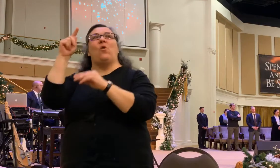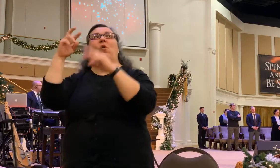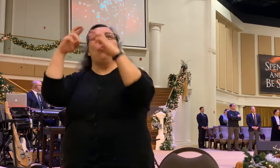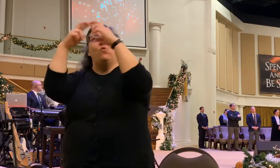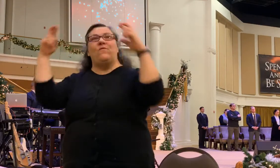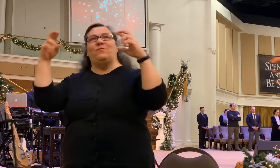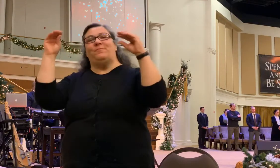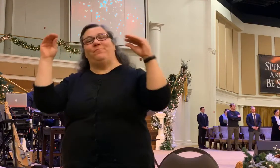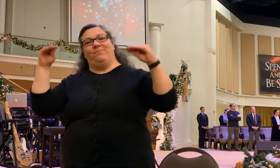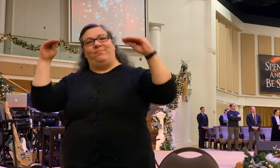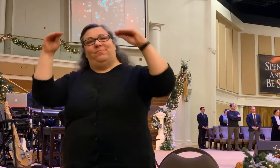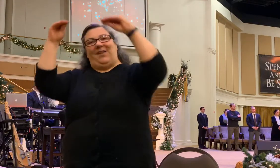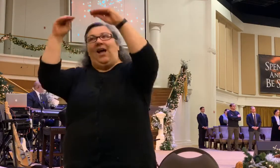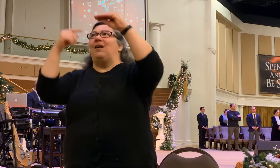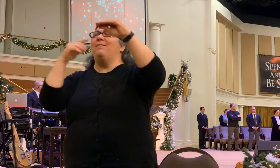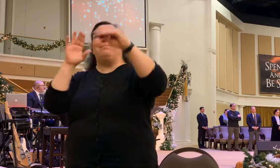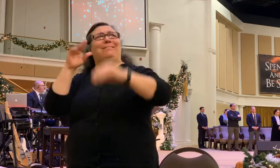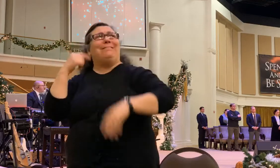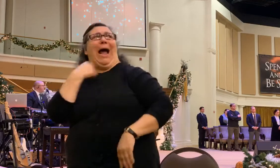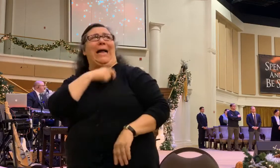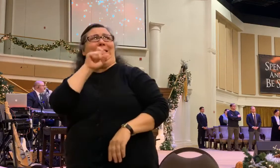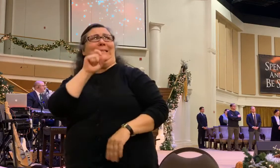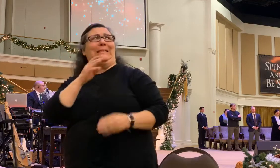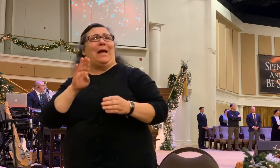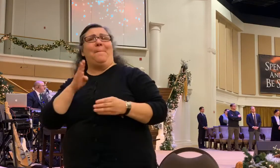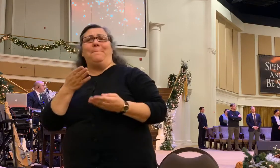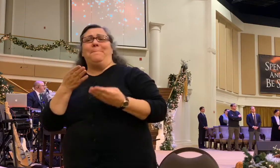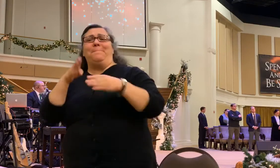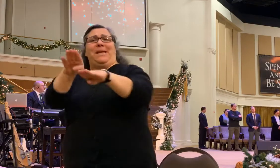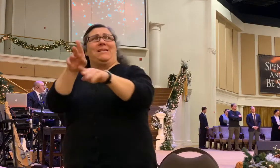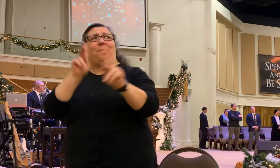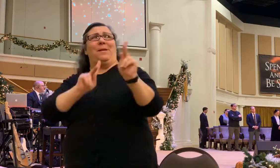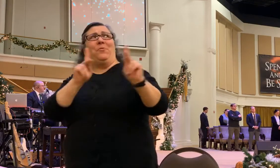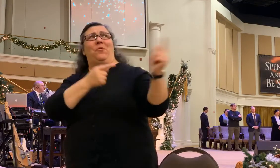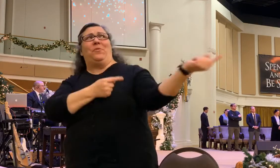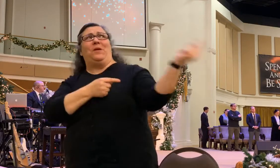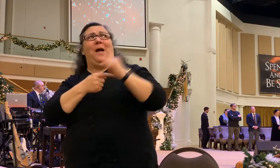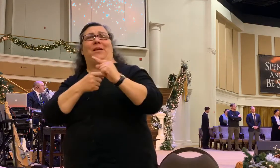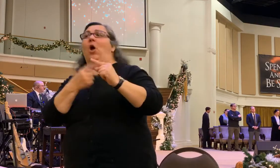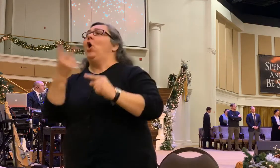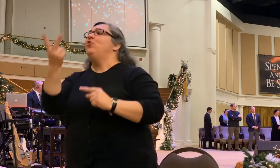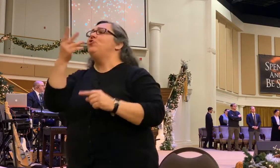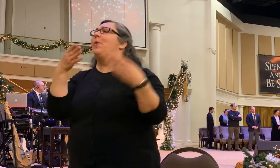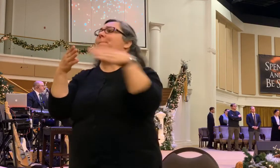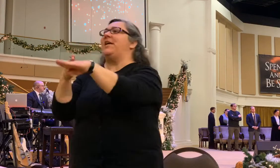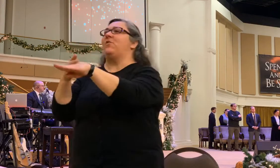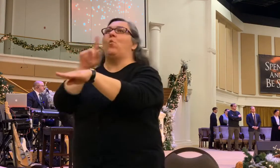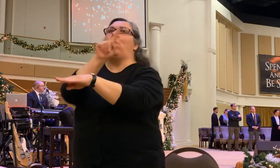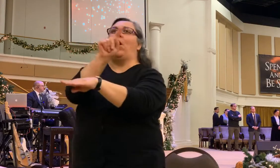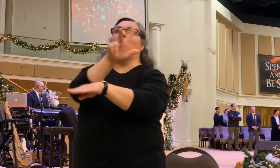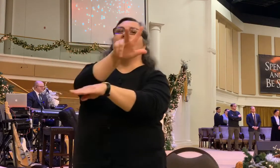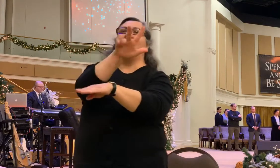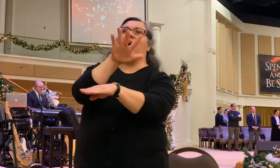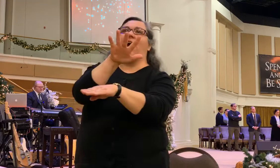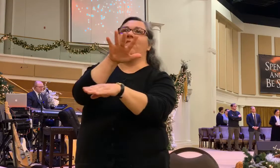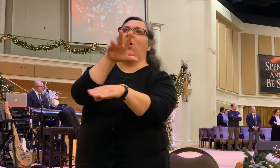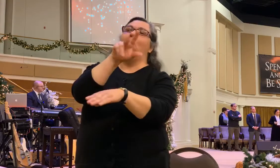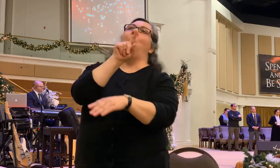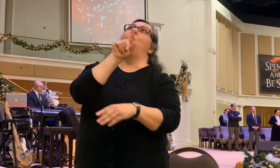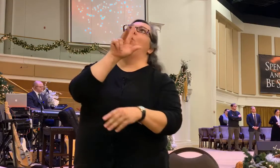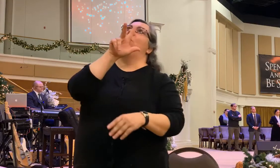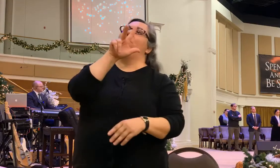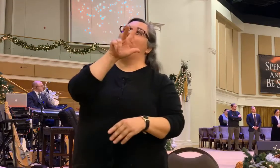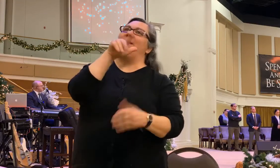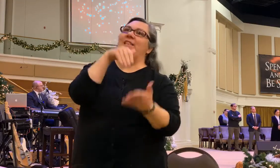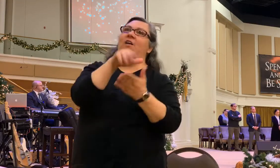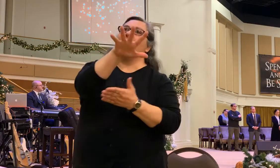And I said, man, we need some bids from people to come and install these tiles. I got two bids. One of them was $3,500, U.S.